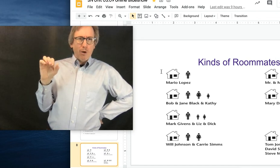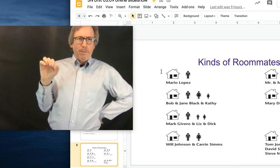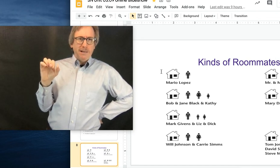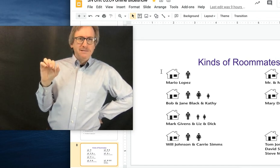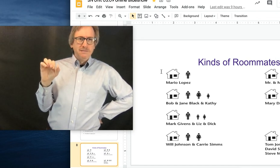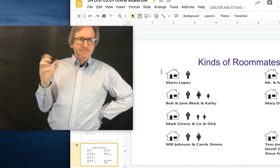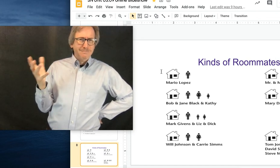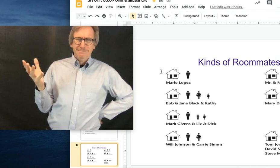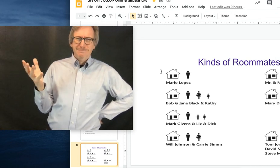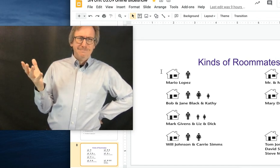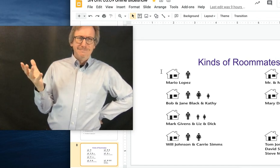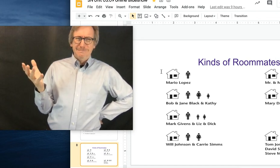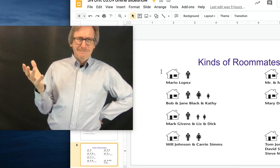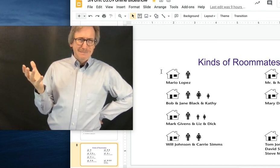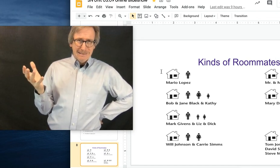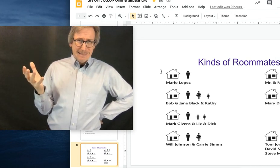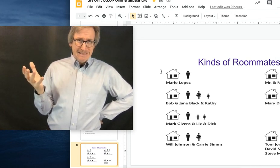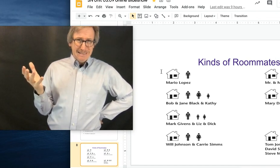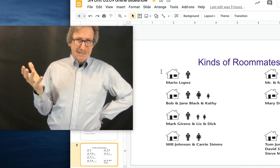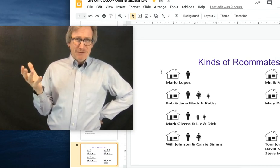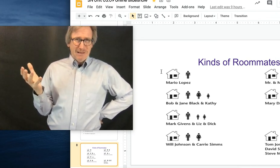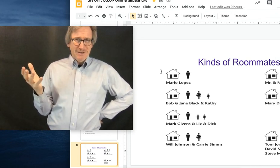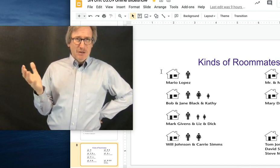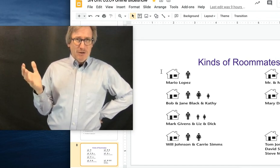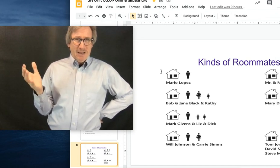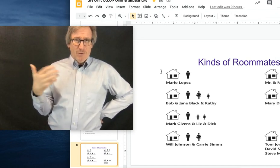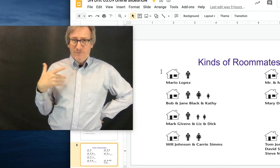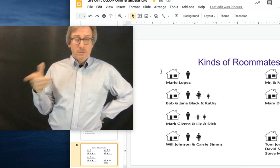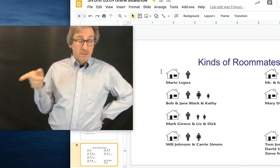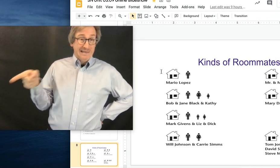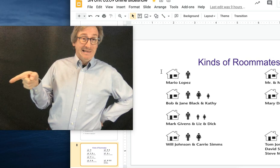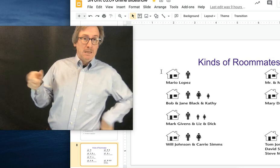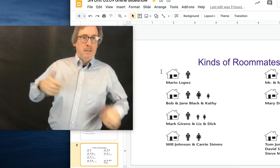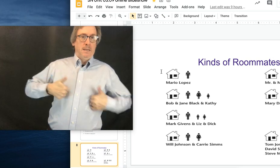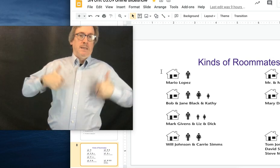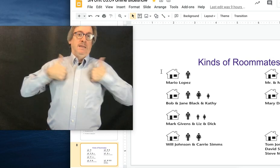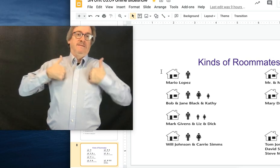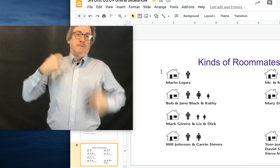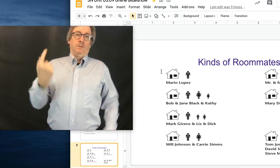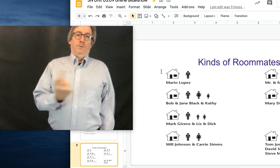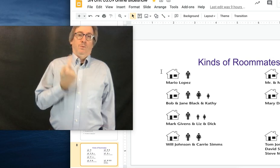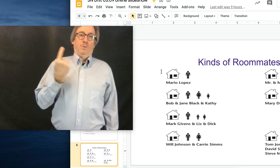Mario Lopez. Is he still relevant? Okay, whatever.